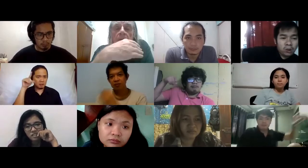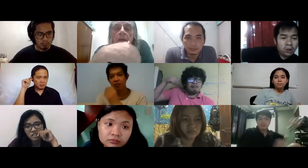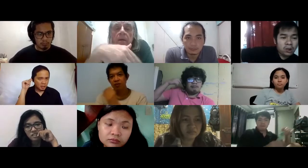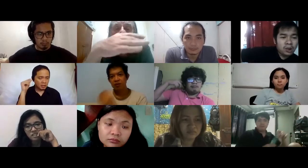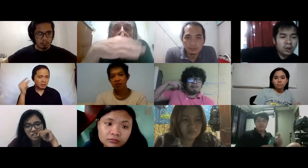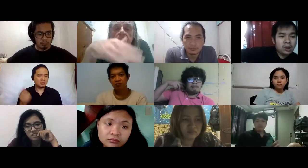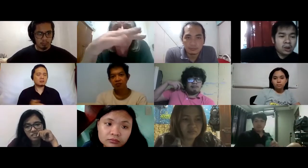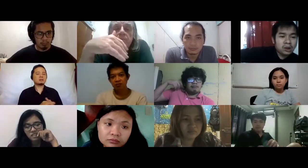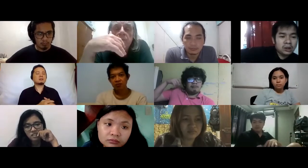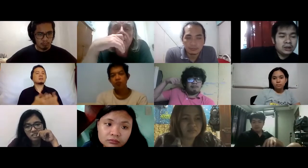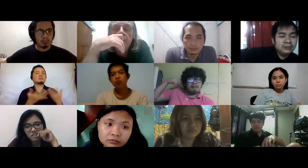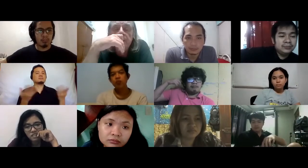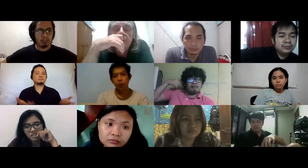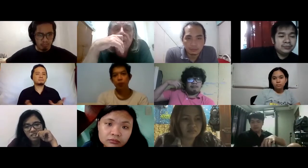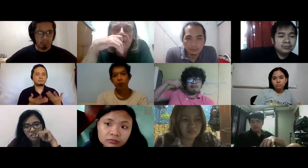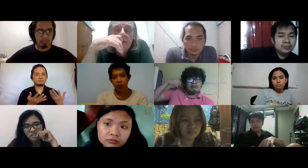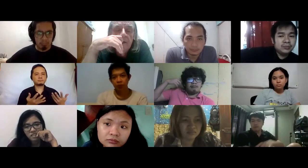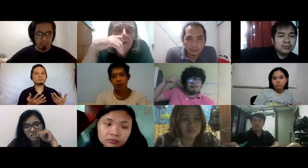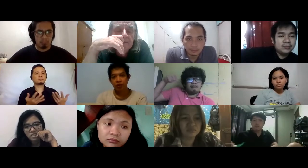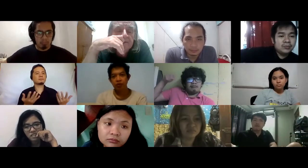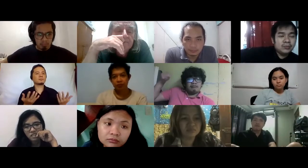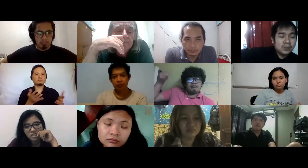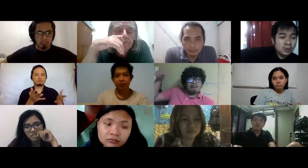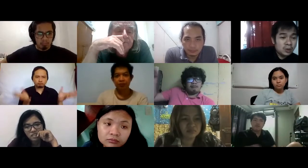been promoting